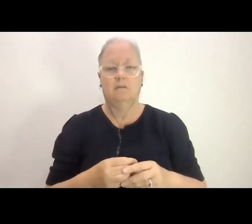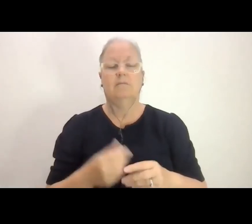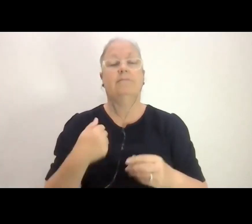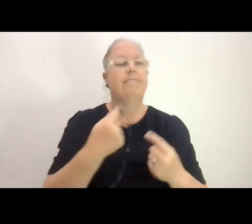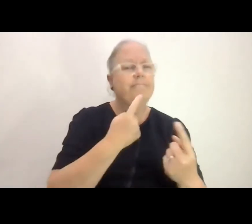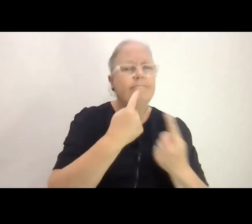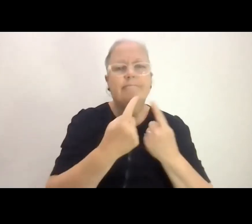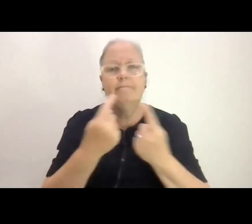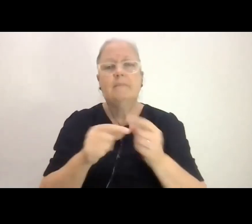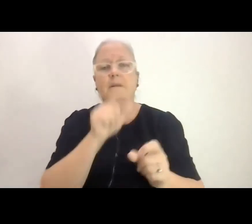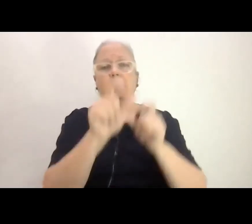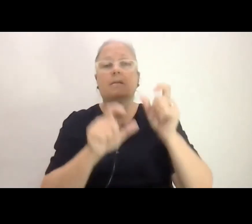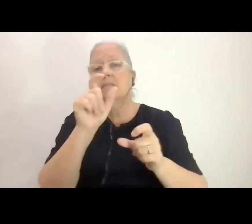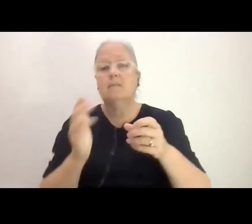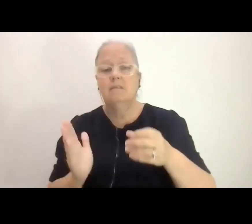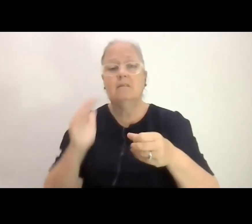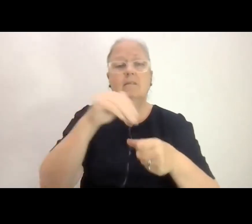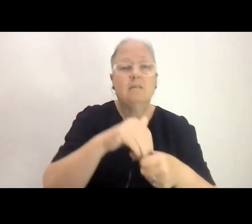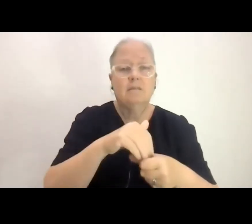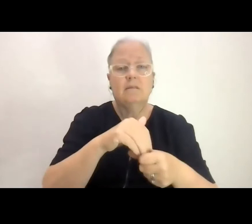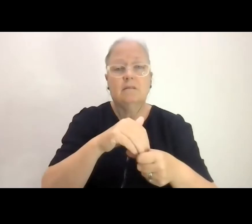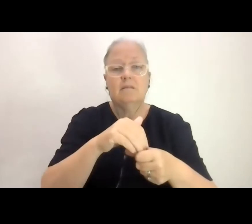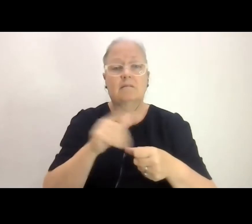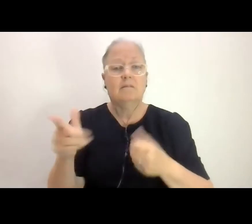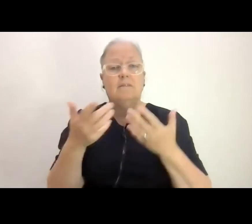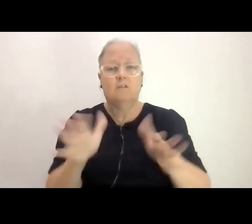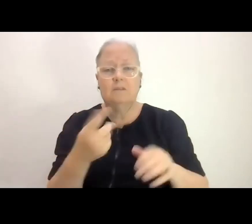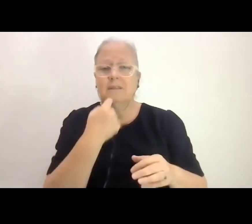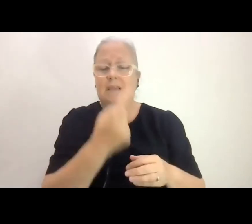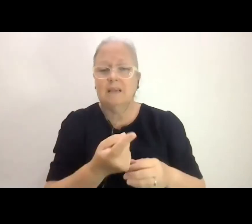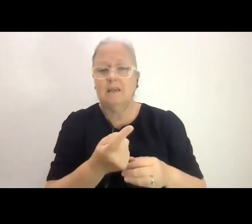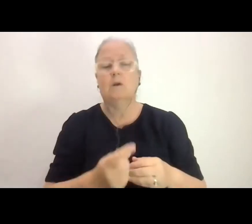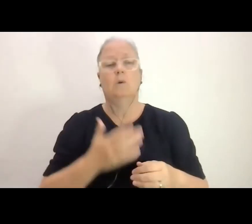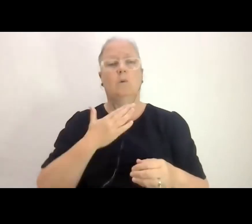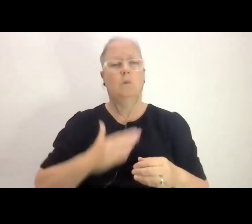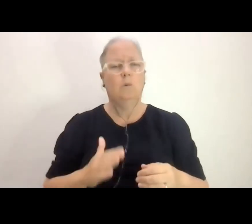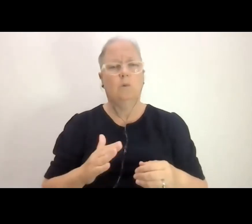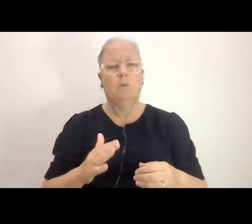people who joined the discussion clearly mentioned the need to have more investment,